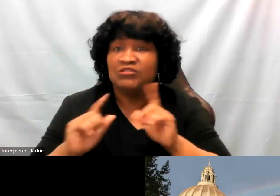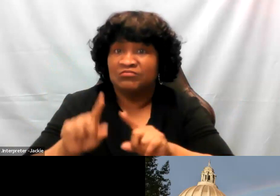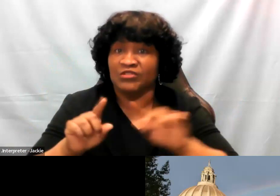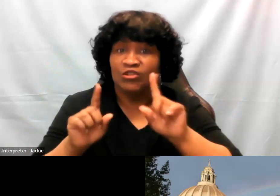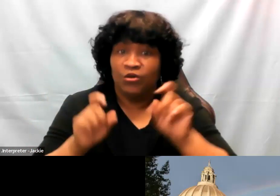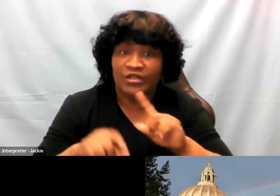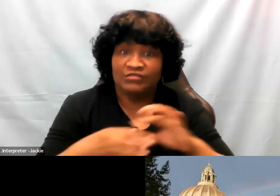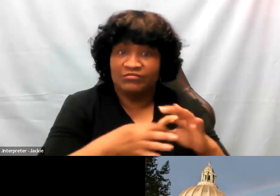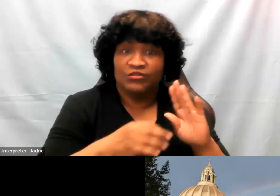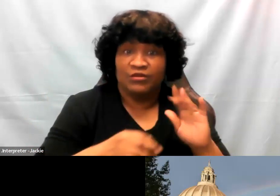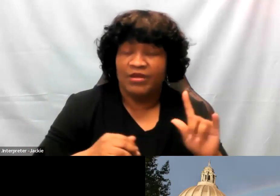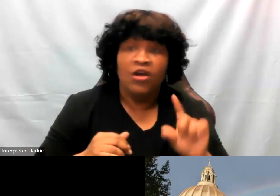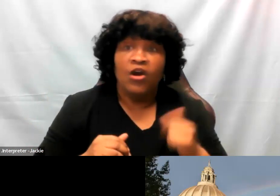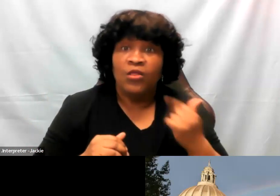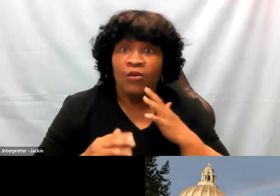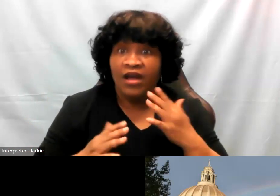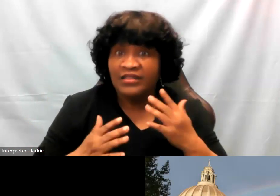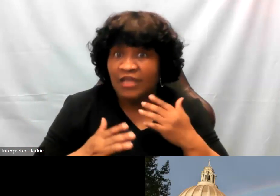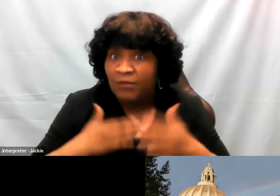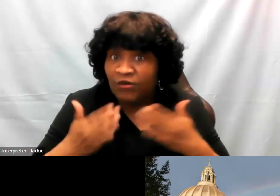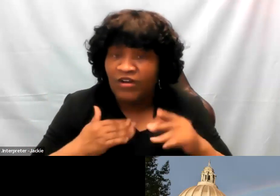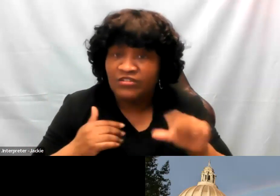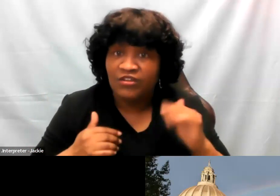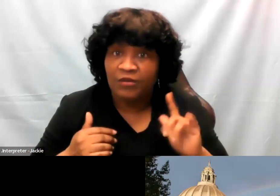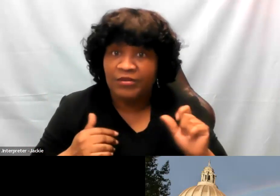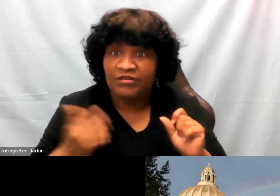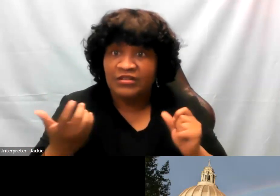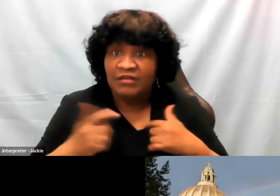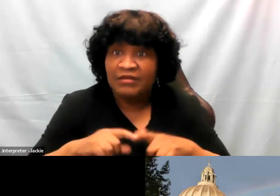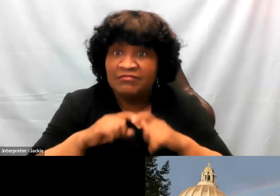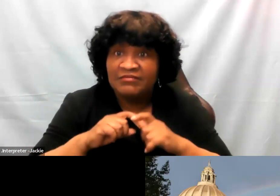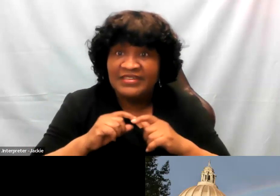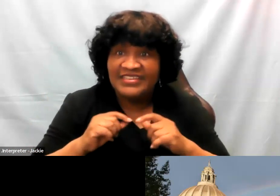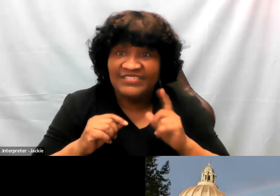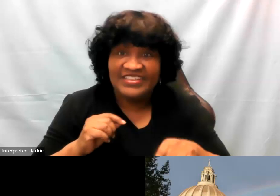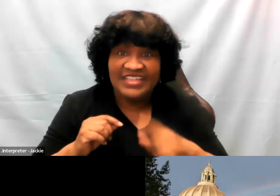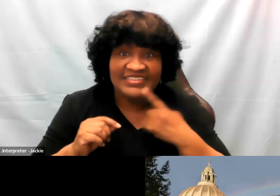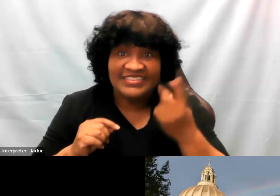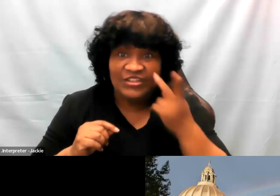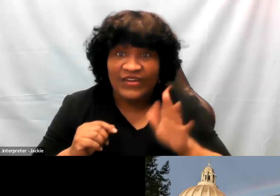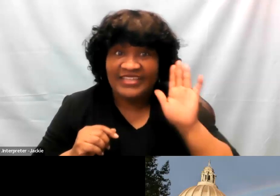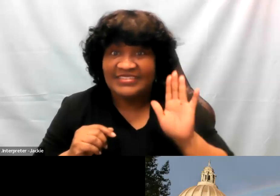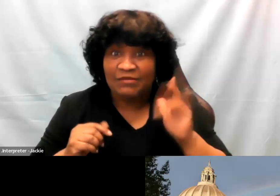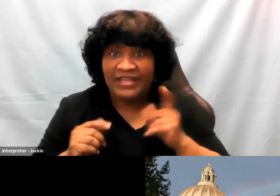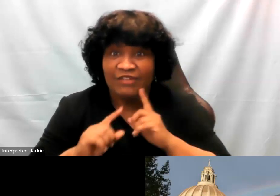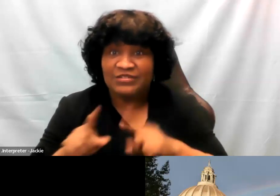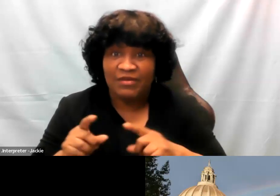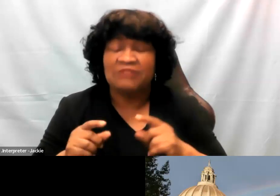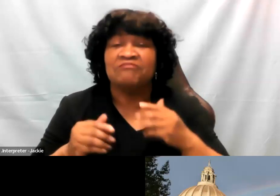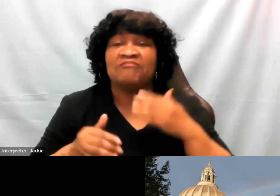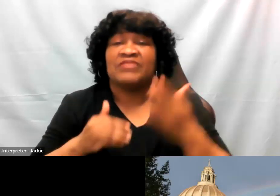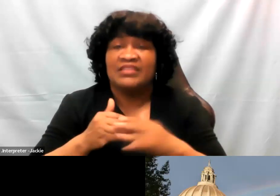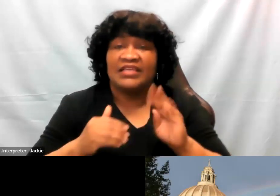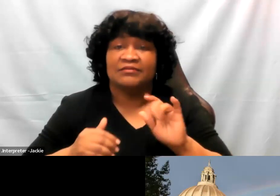bill, and otherwise I'll just move on to the other bills. So I'll just respond as soon as I see some hands up. Okay, the